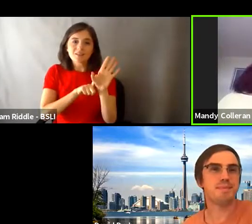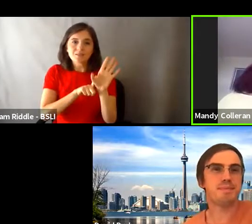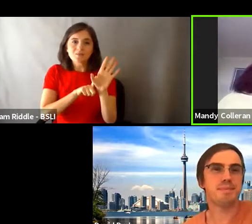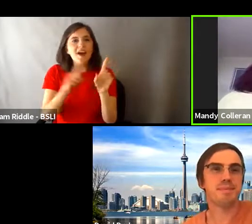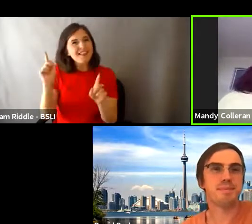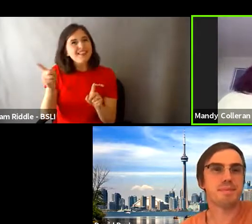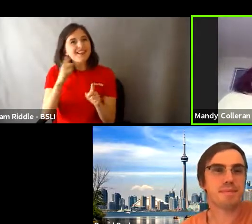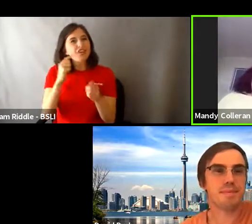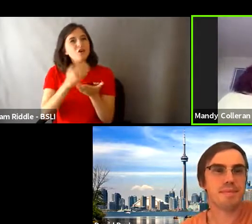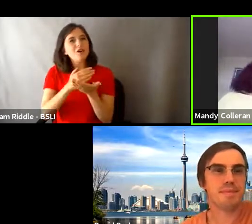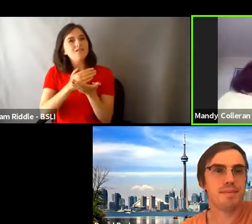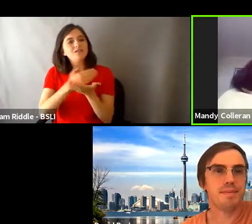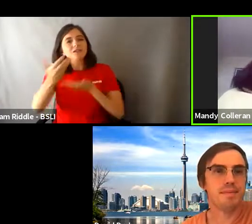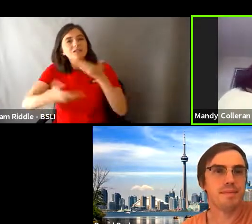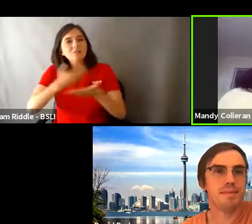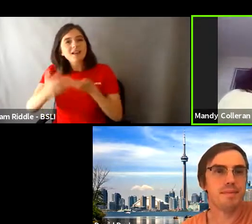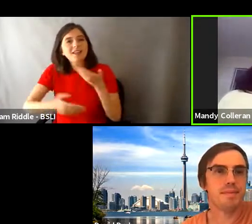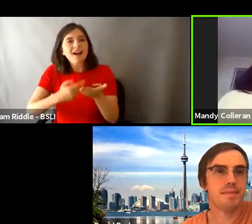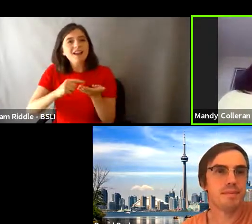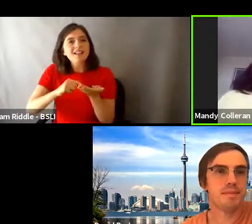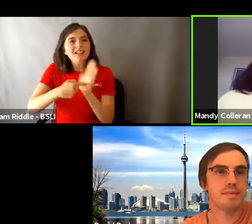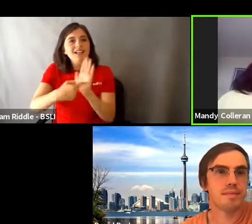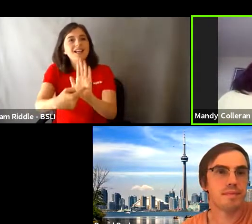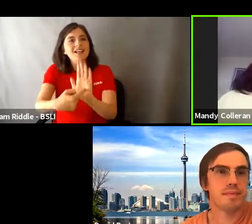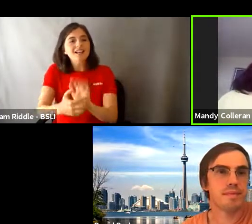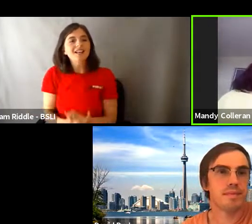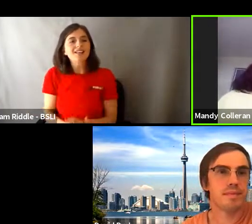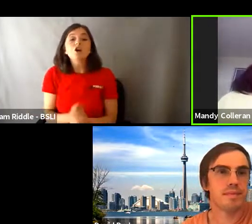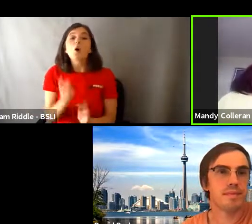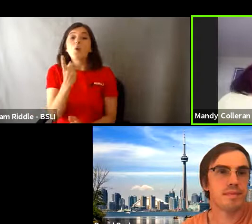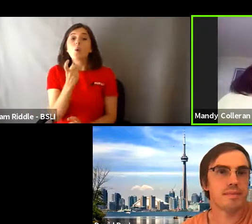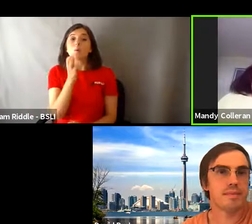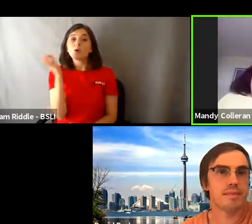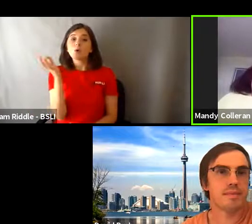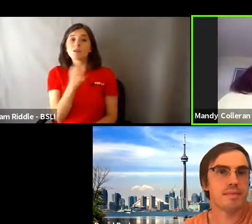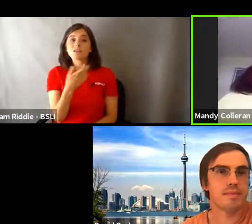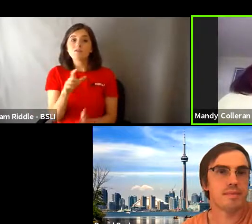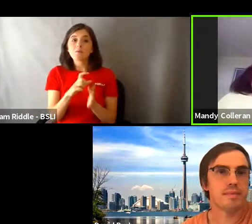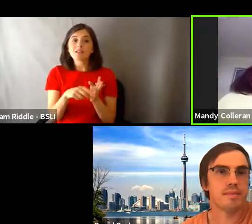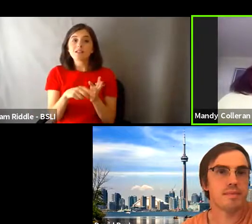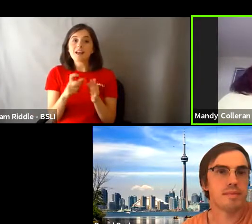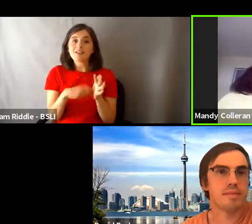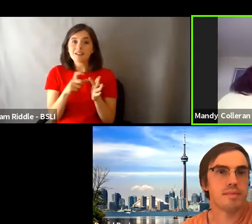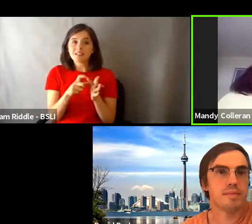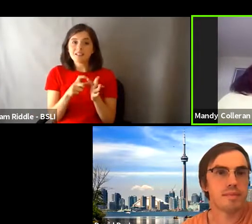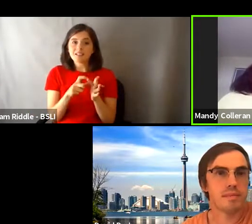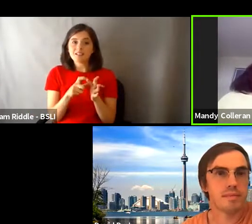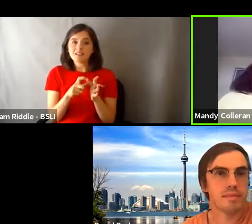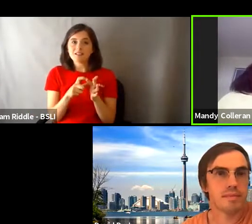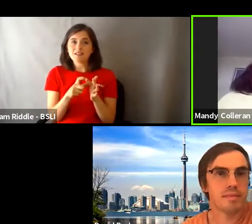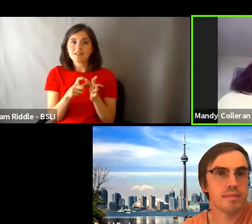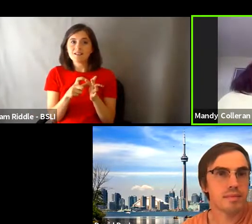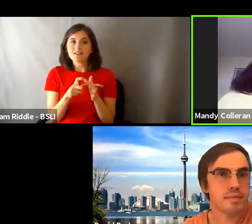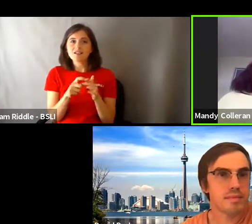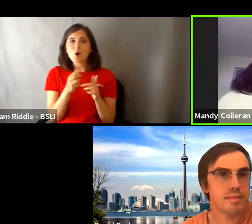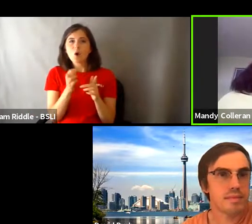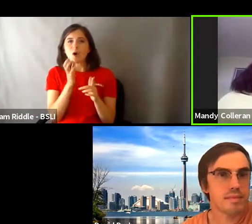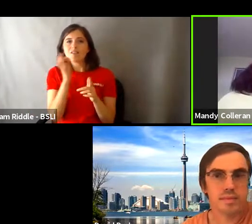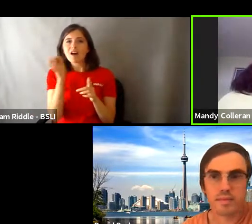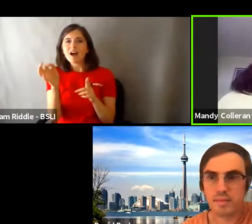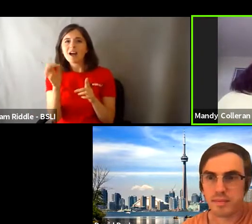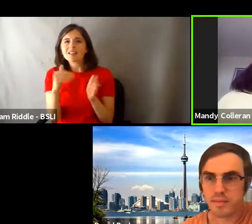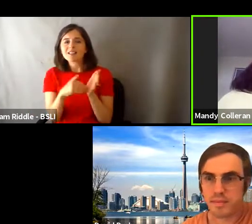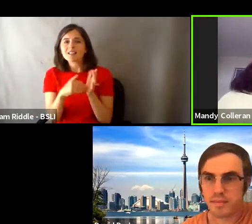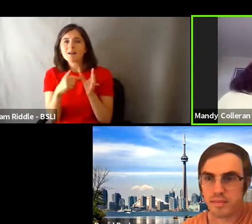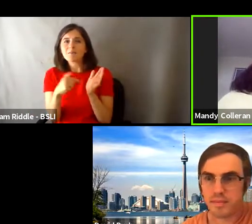certainly agree with you. Got one last question that's coming from David, and I think probably it would go to Matt and